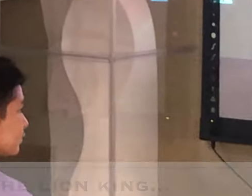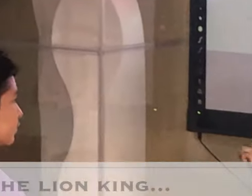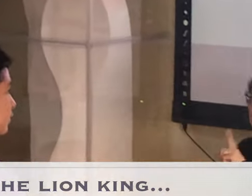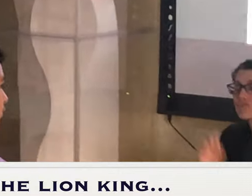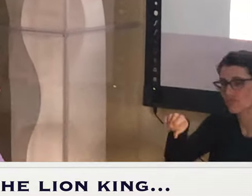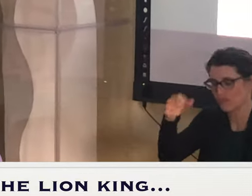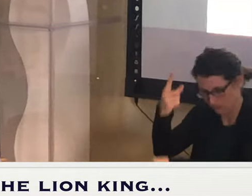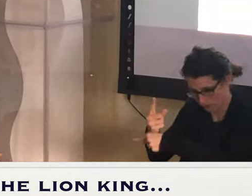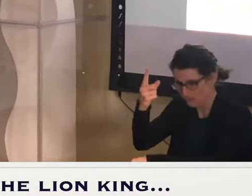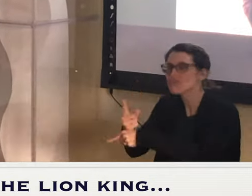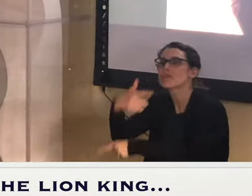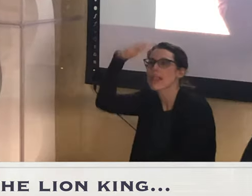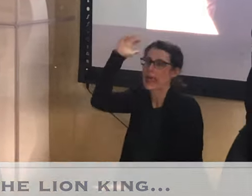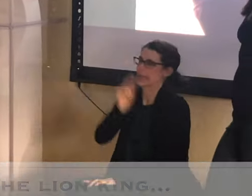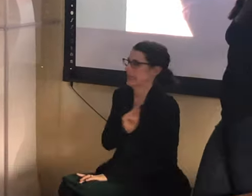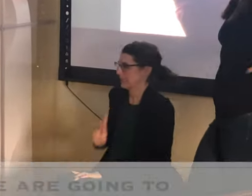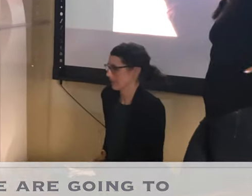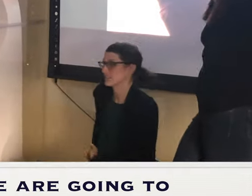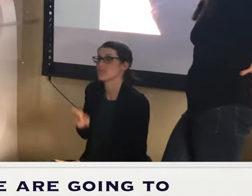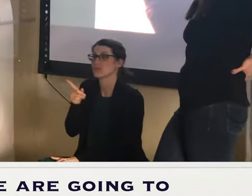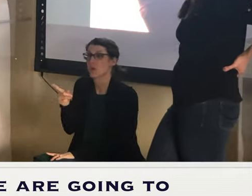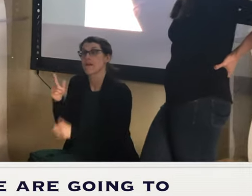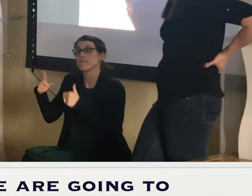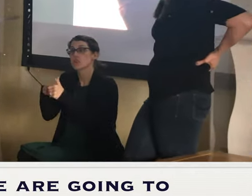yeah. That's Lion King. That's right. Because we're going to play it